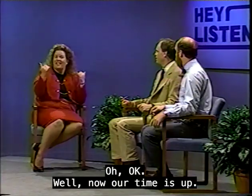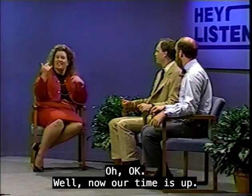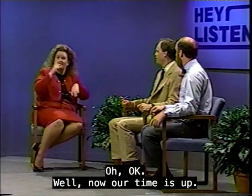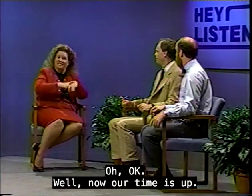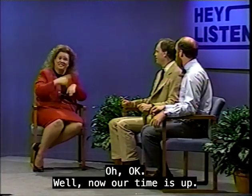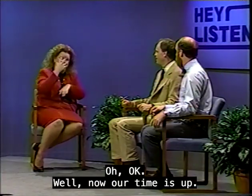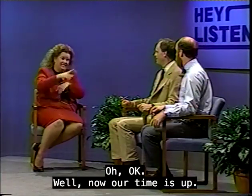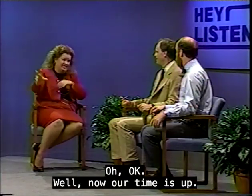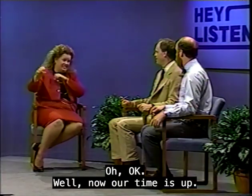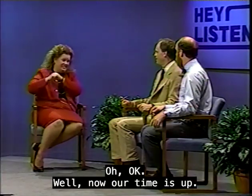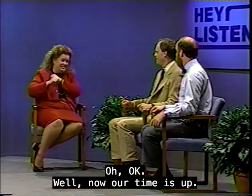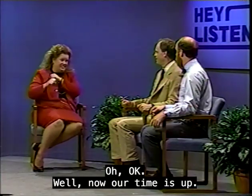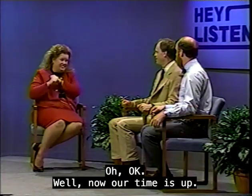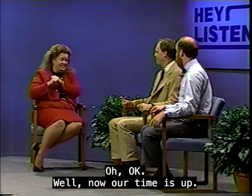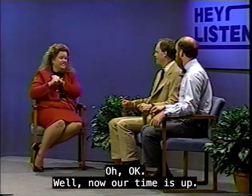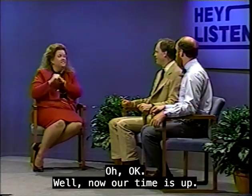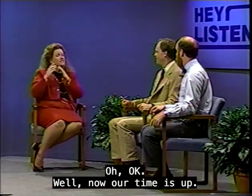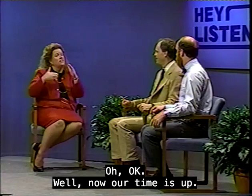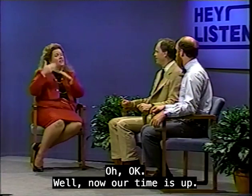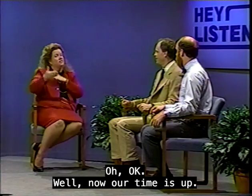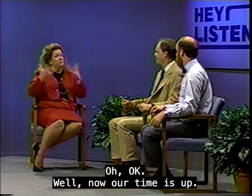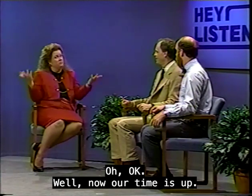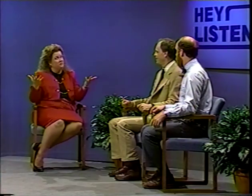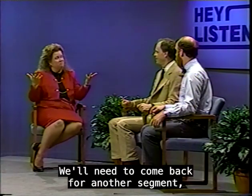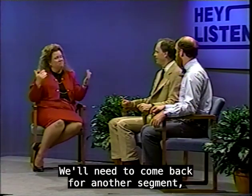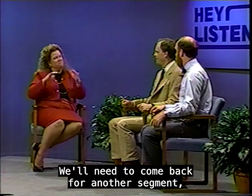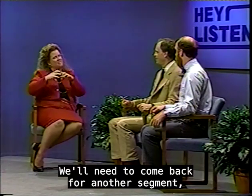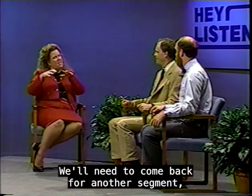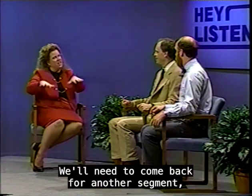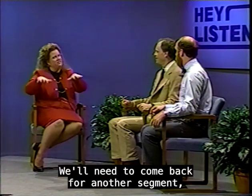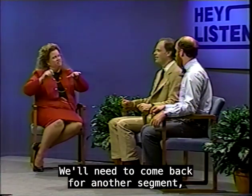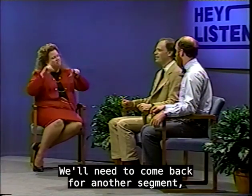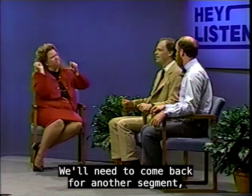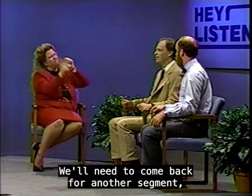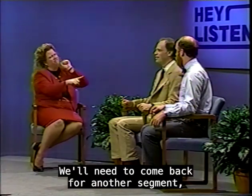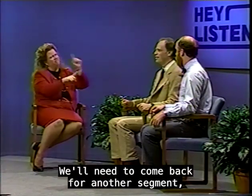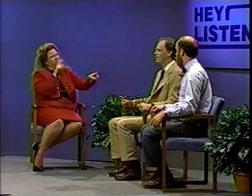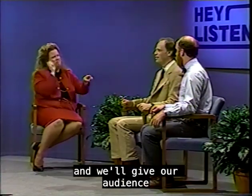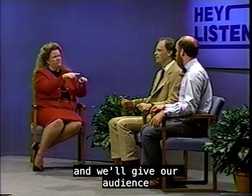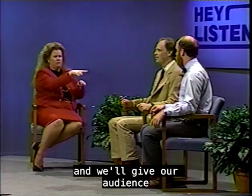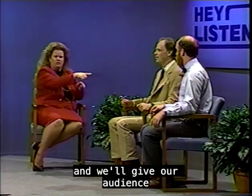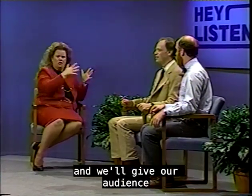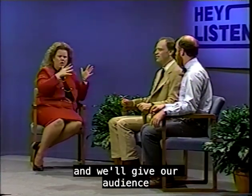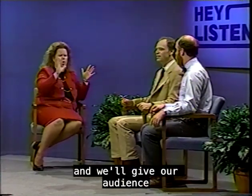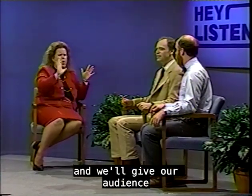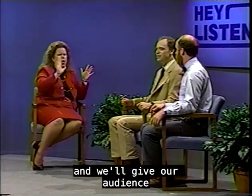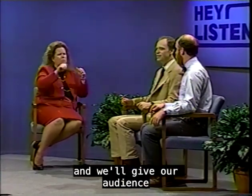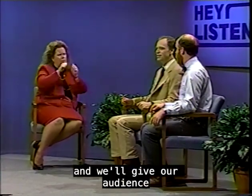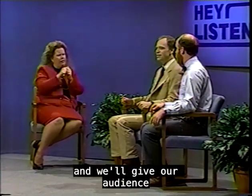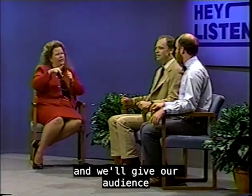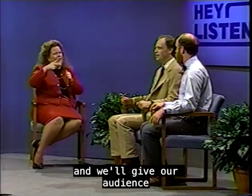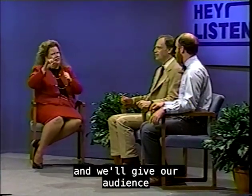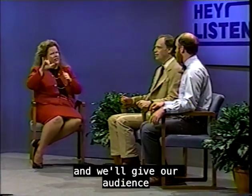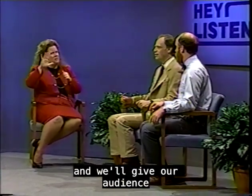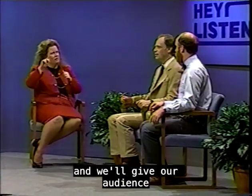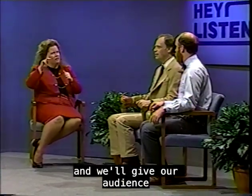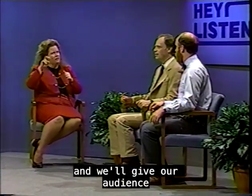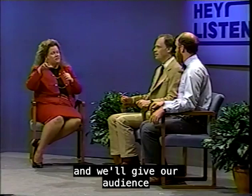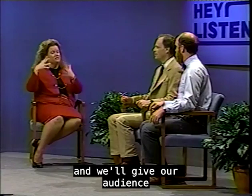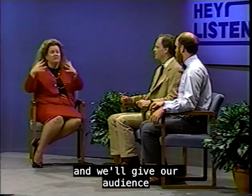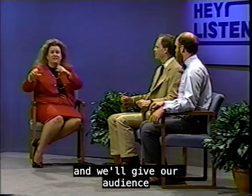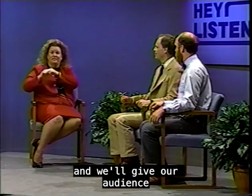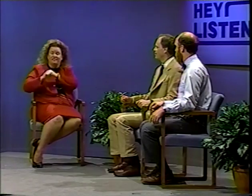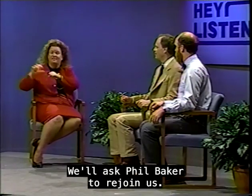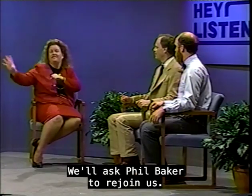Ooh, okay. Well, now our time is up. We'll need to come back for another segment, and we'll give our audience an opportunity to